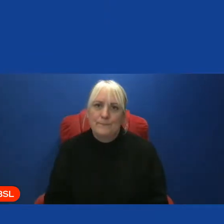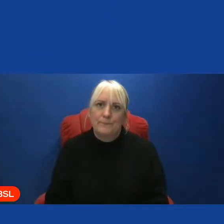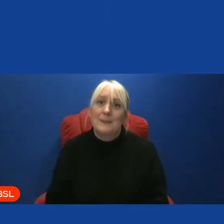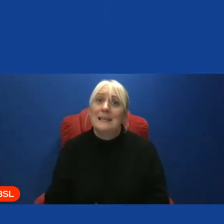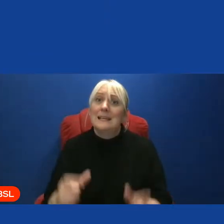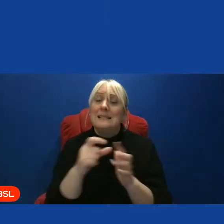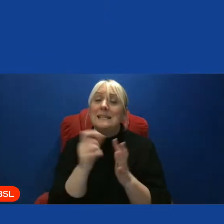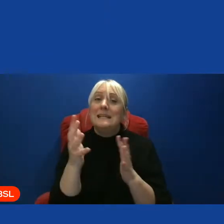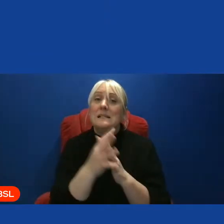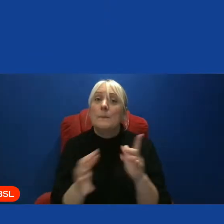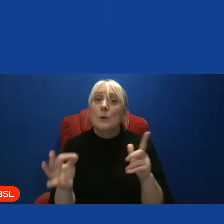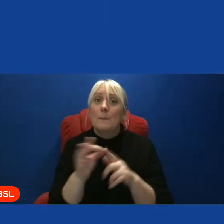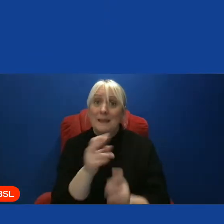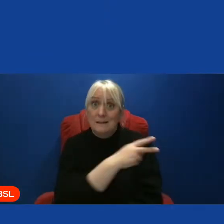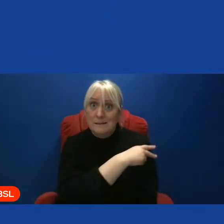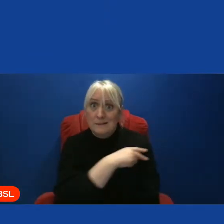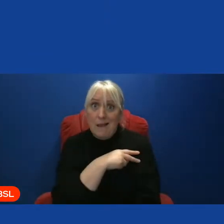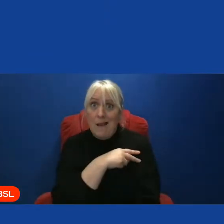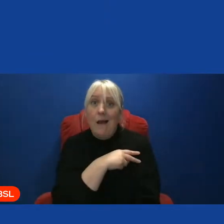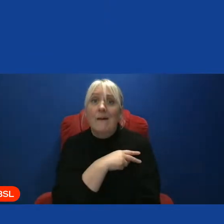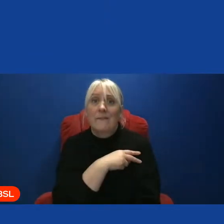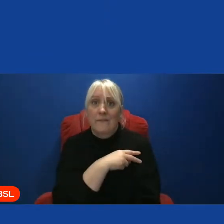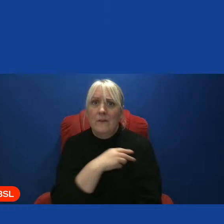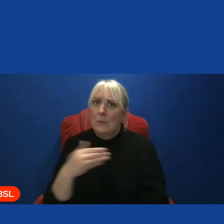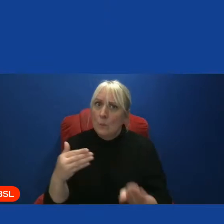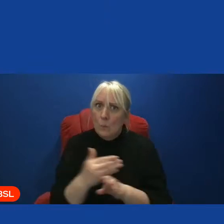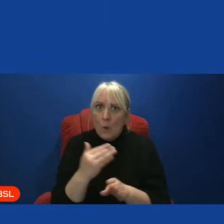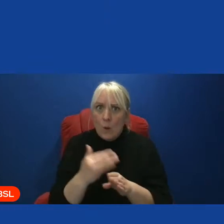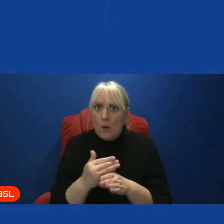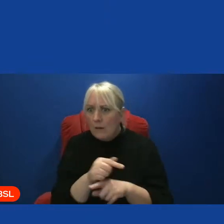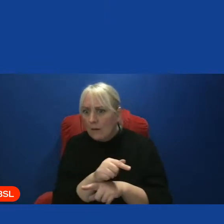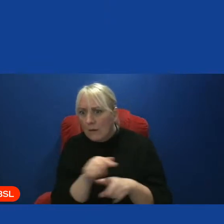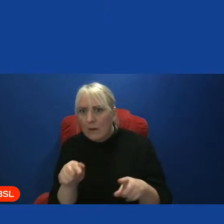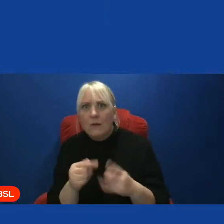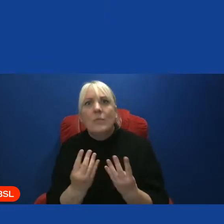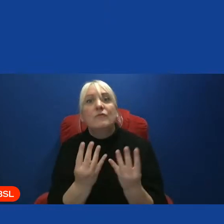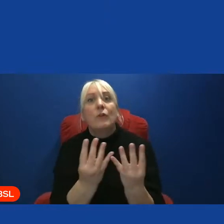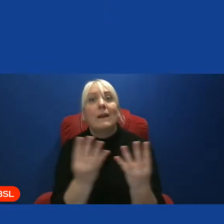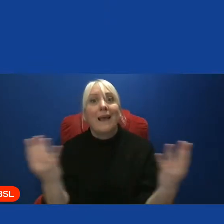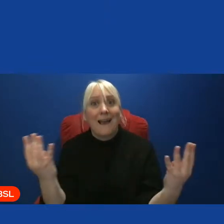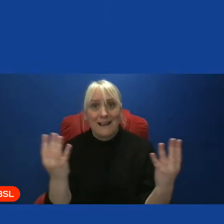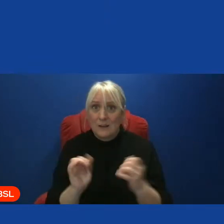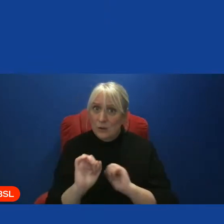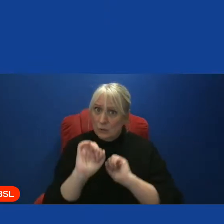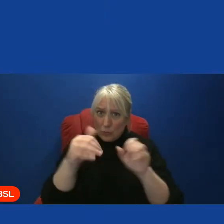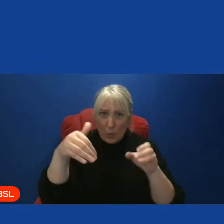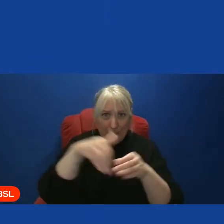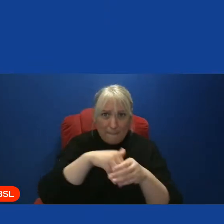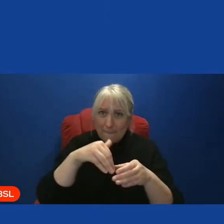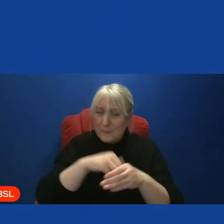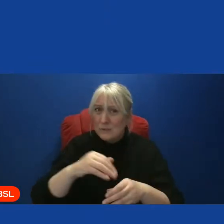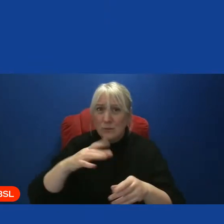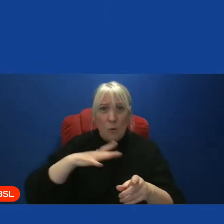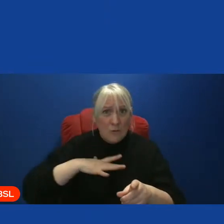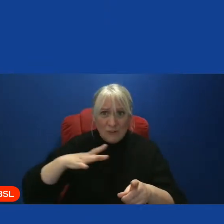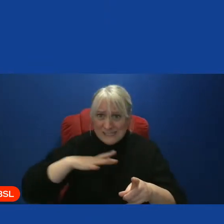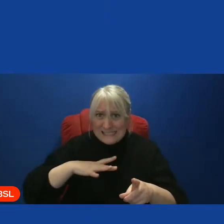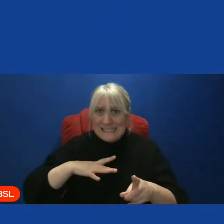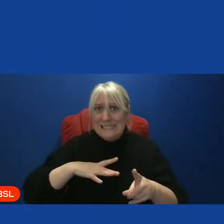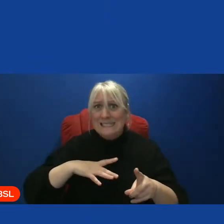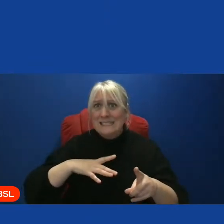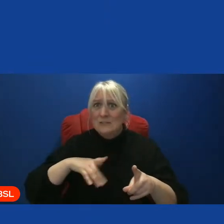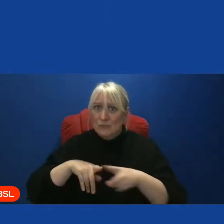DWP staff, especially on the front line of these cuts, your members already going above and beyond to run a